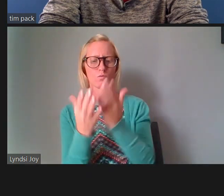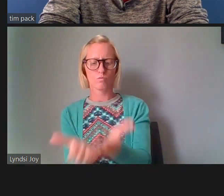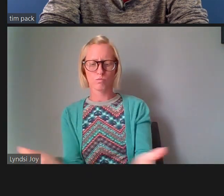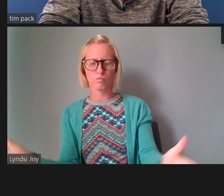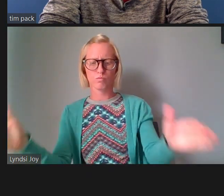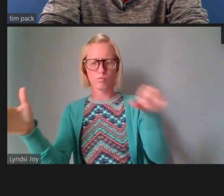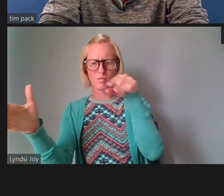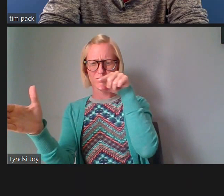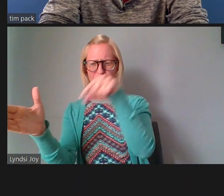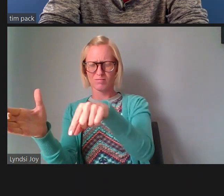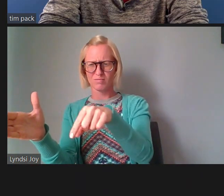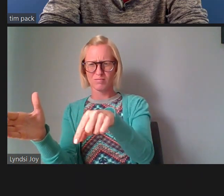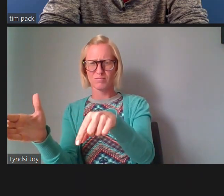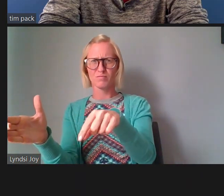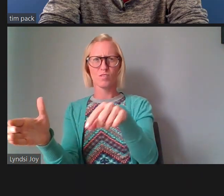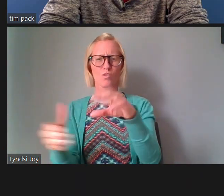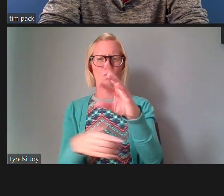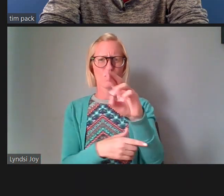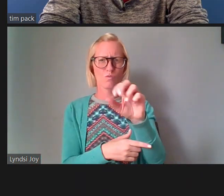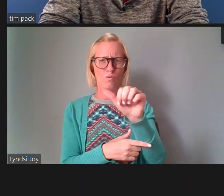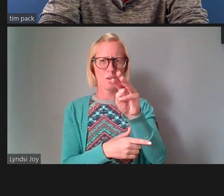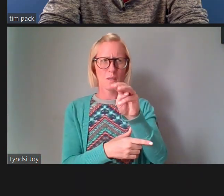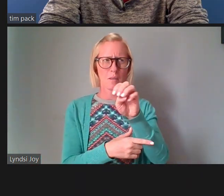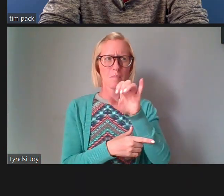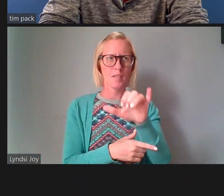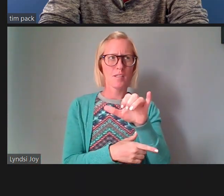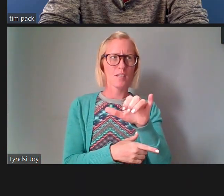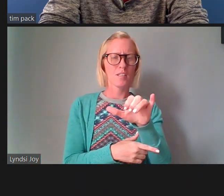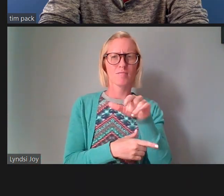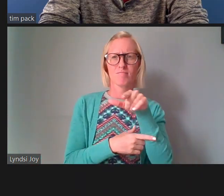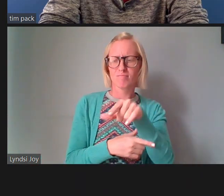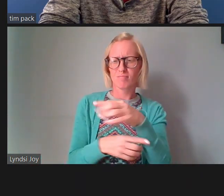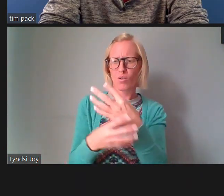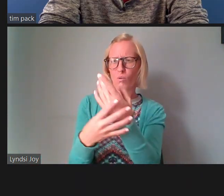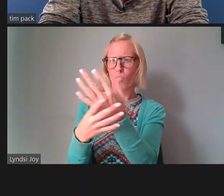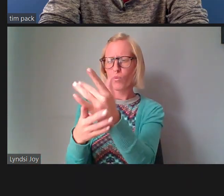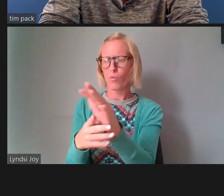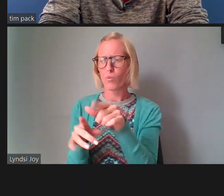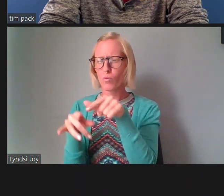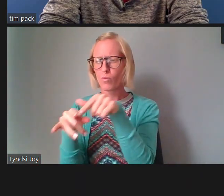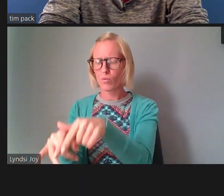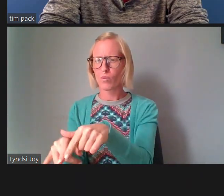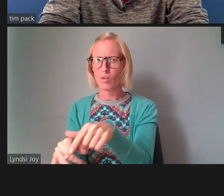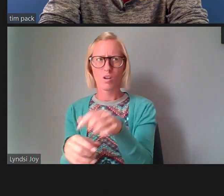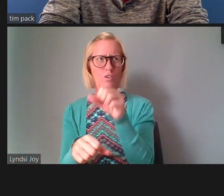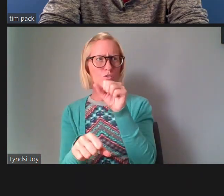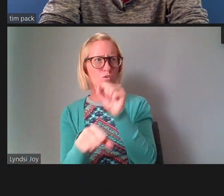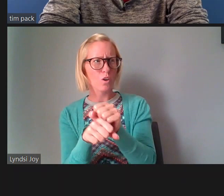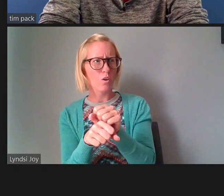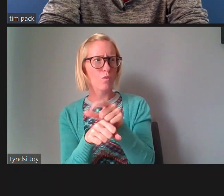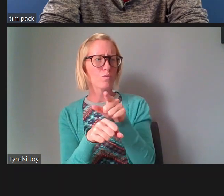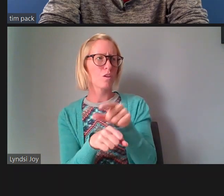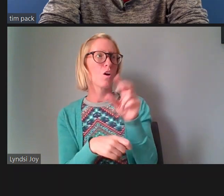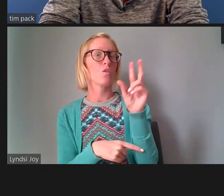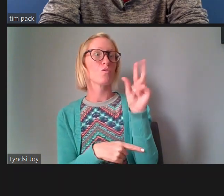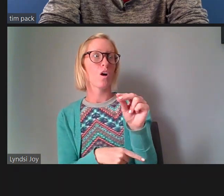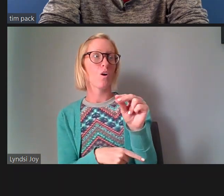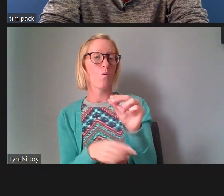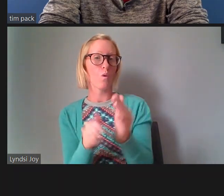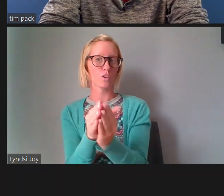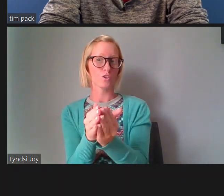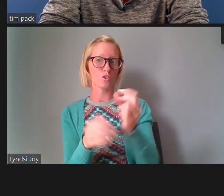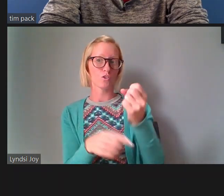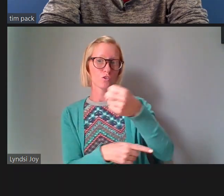Something creamy lay among the ferny weeds. A stone. No, a shell. Suddenly, Piggy was abubble with